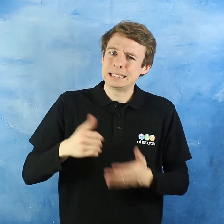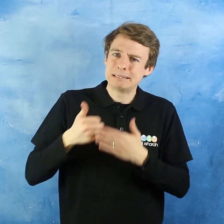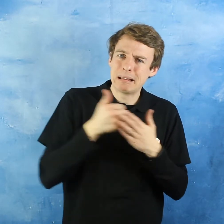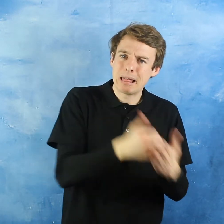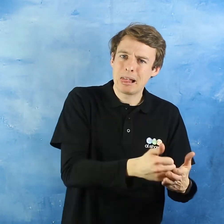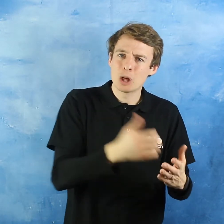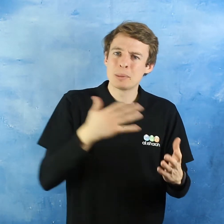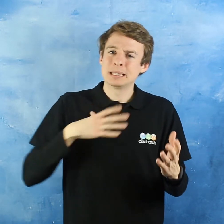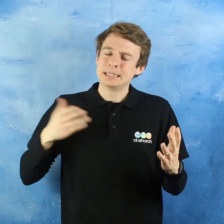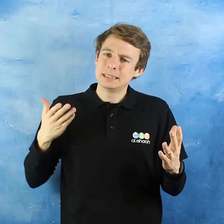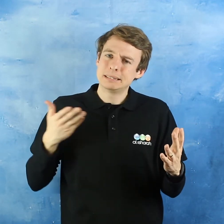bombardment and massacre,